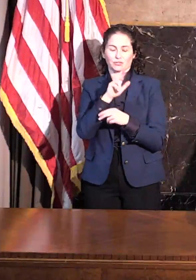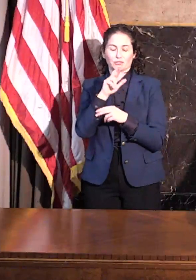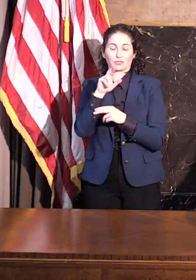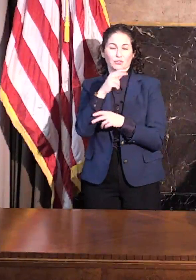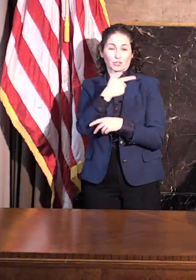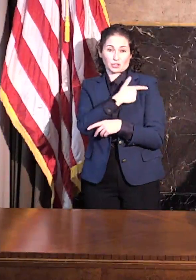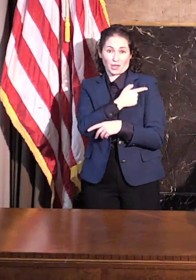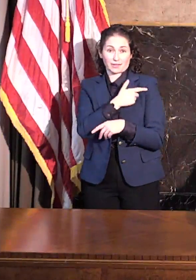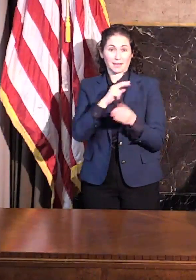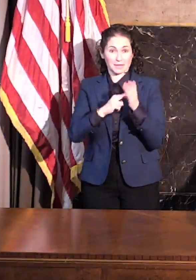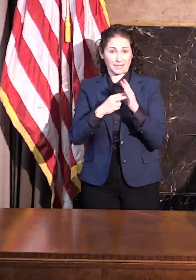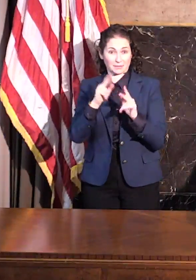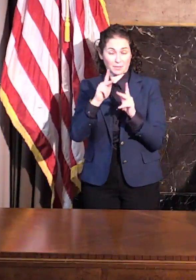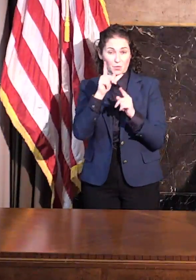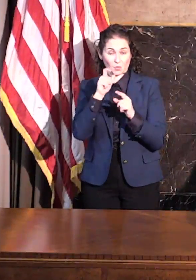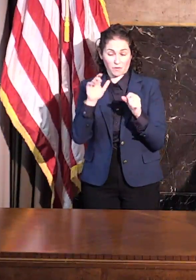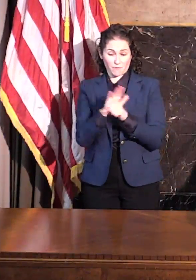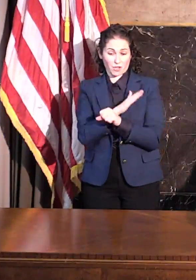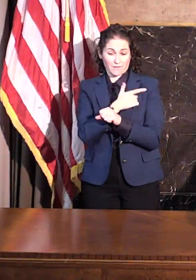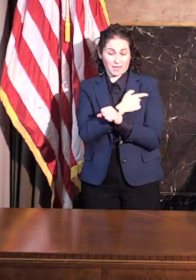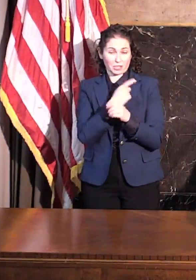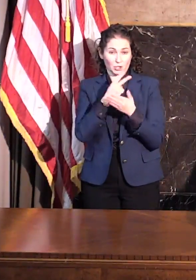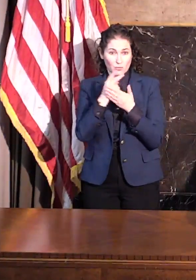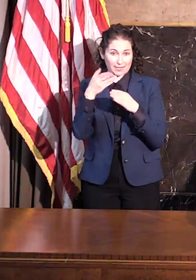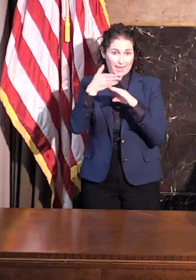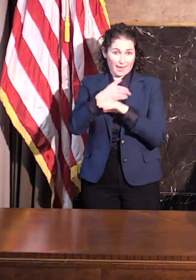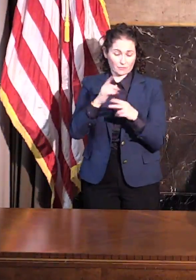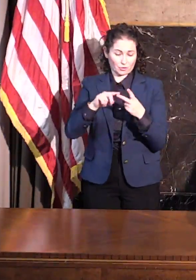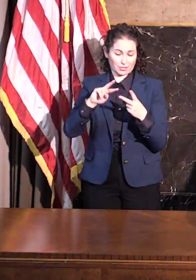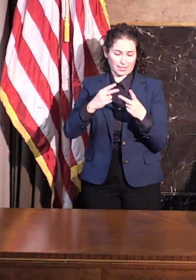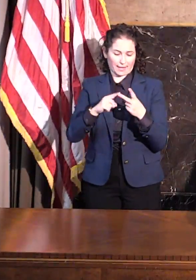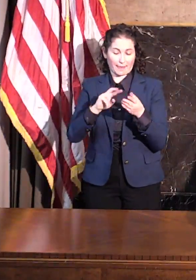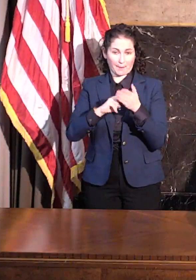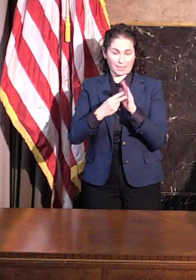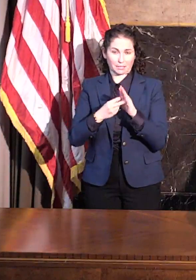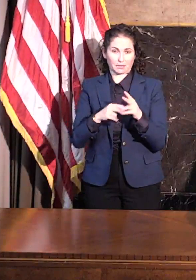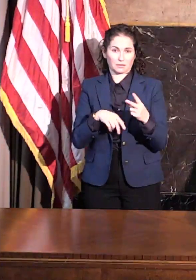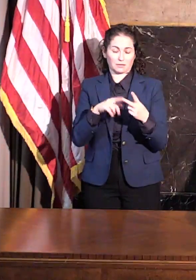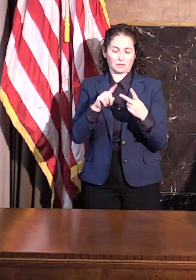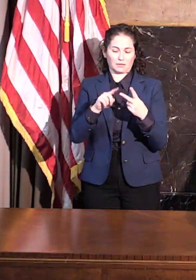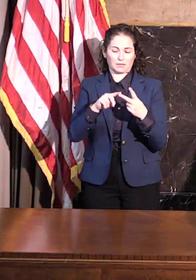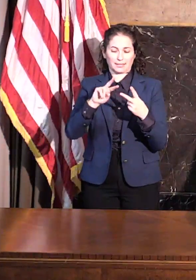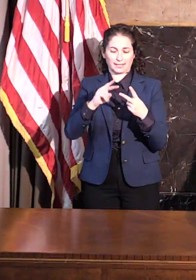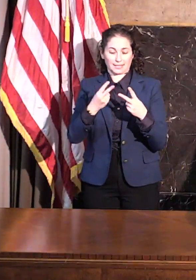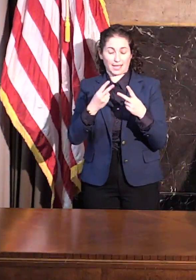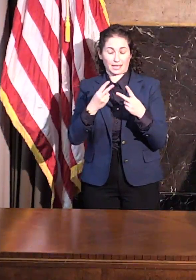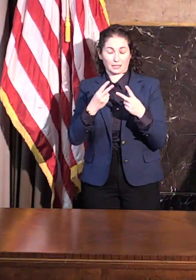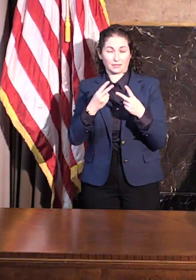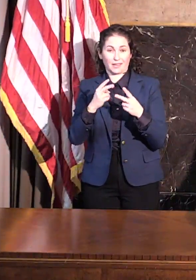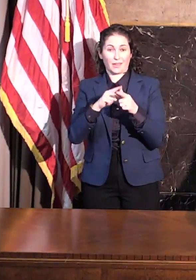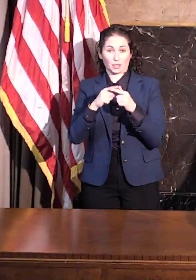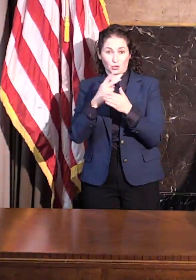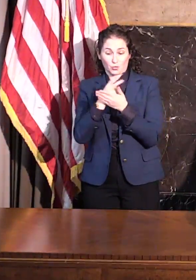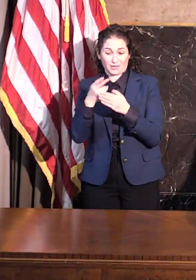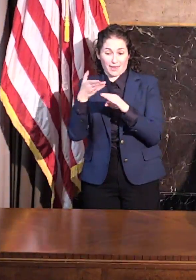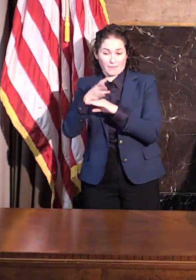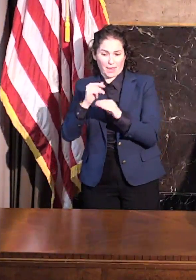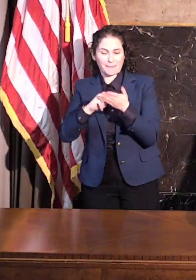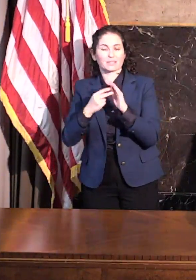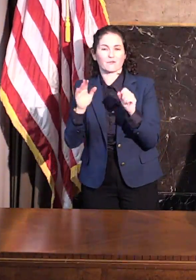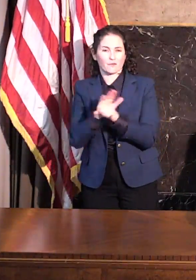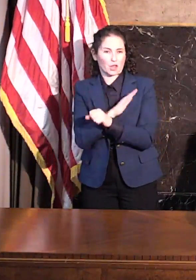I am happy to report that as of 2 days ago, I am fully vaccinated, meaning I'm 2 weeks past my second shot